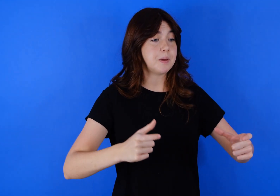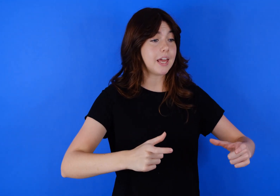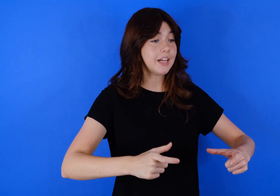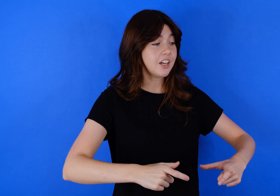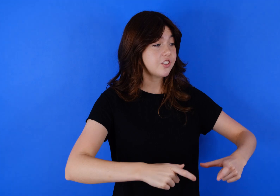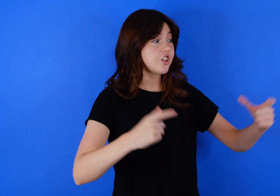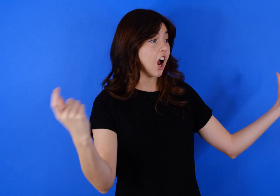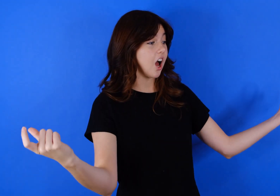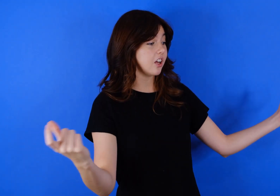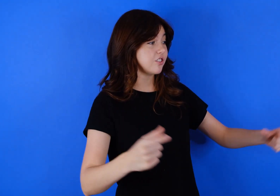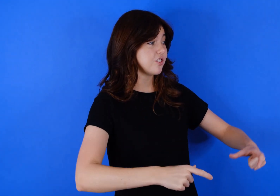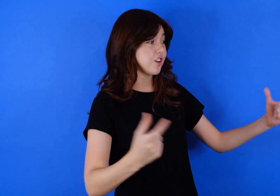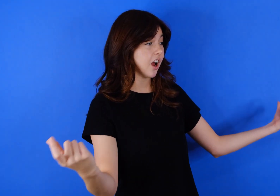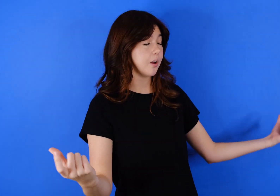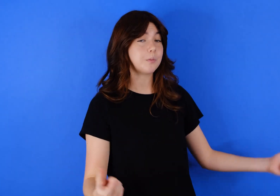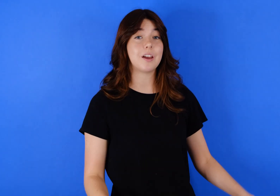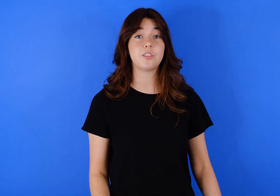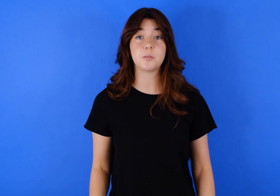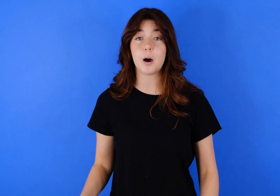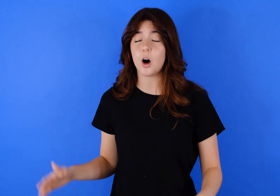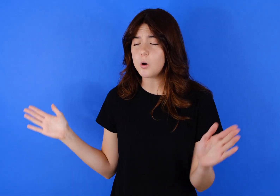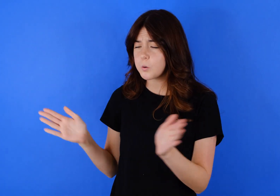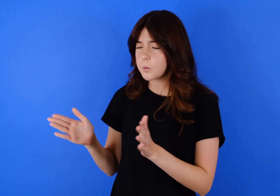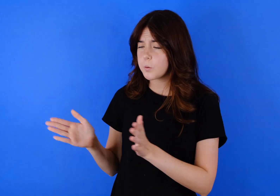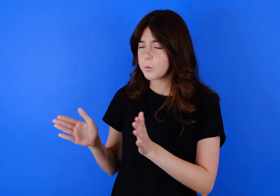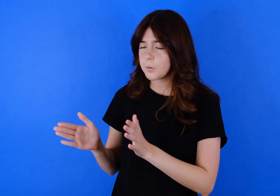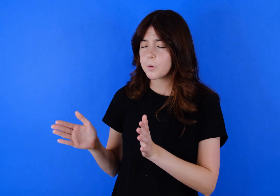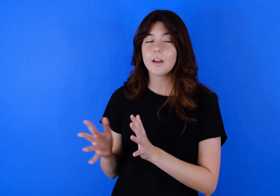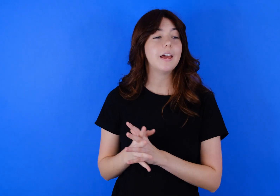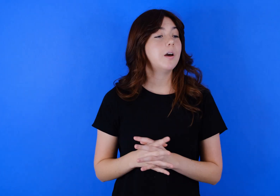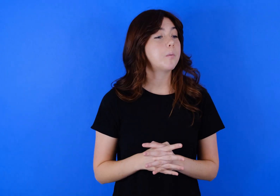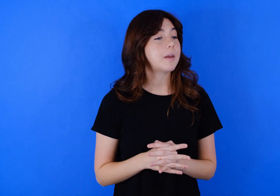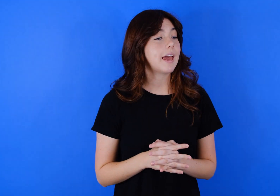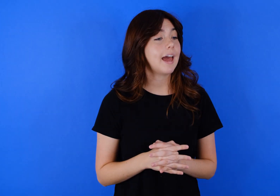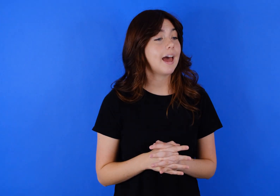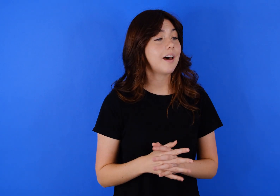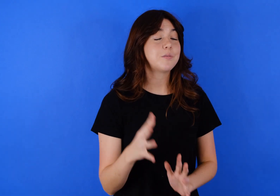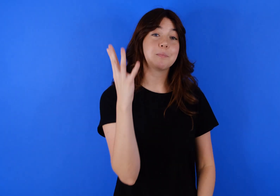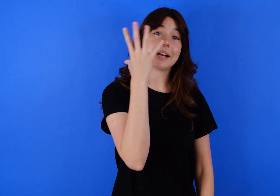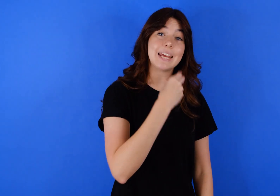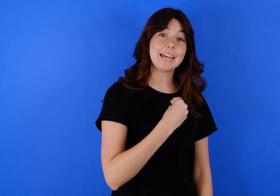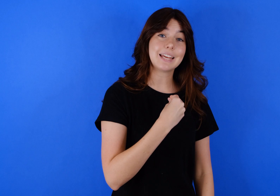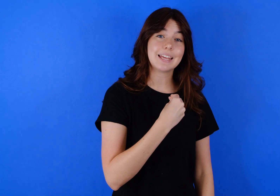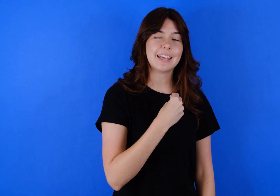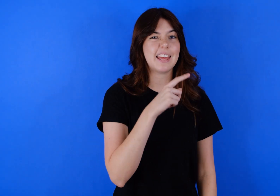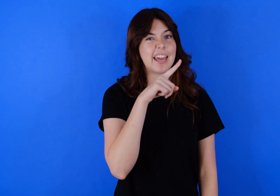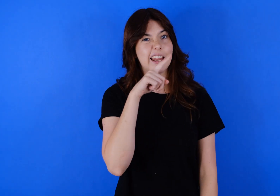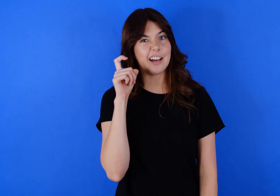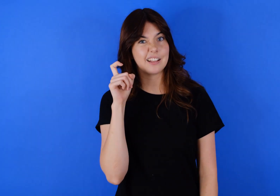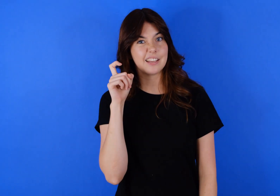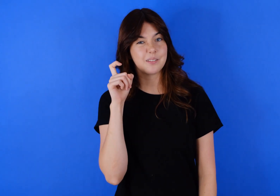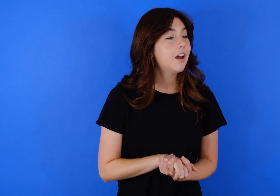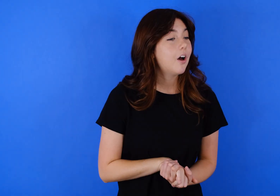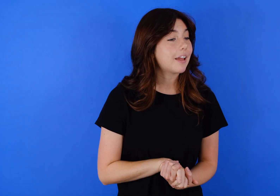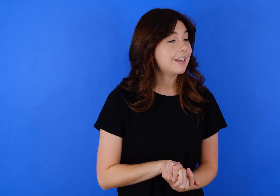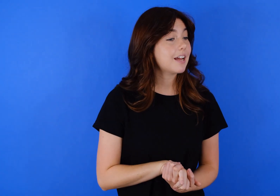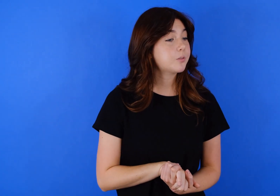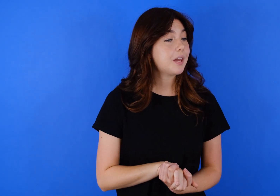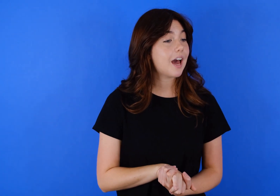big. We have small. We have pretty and ugly. Okay, next we have